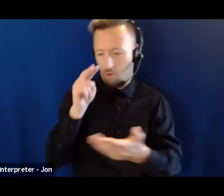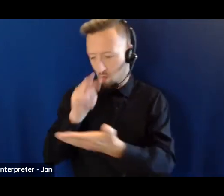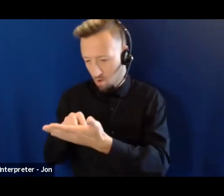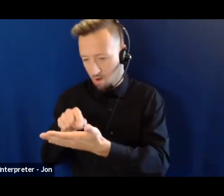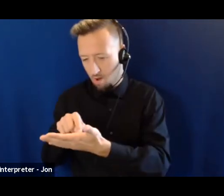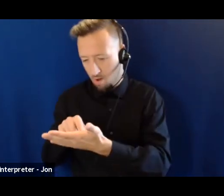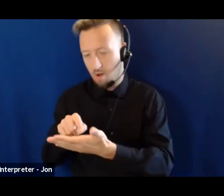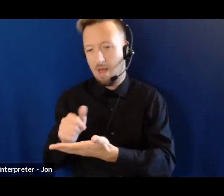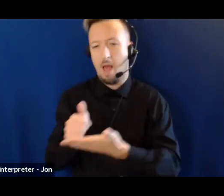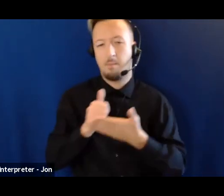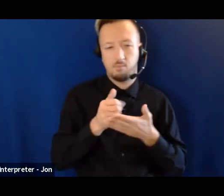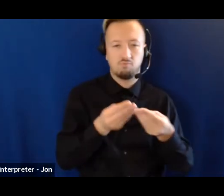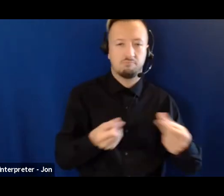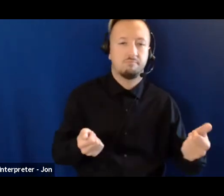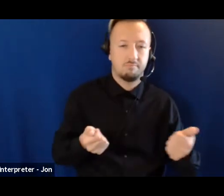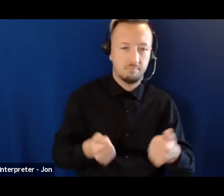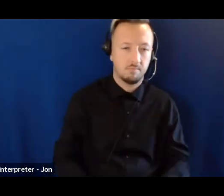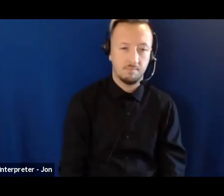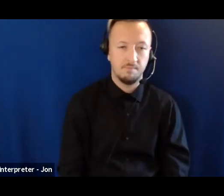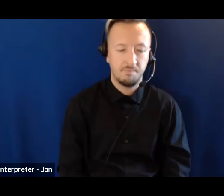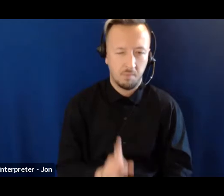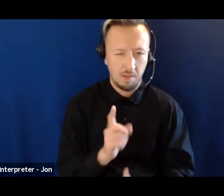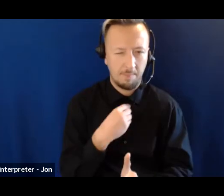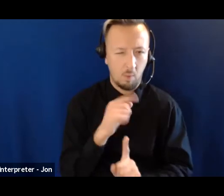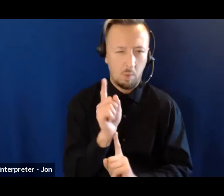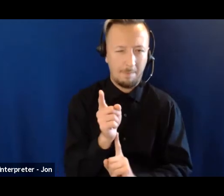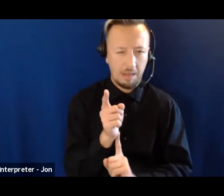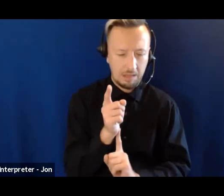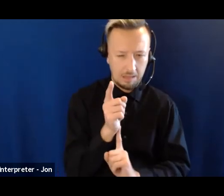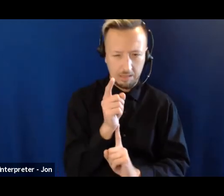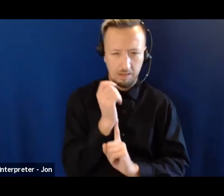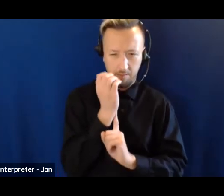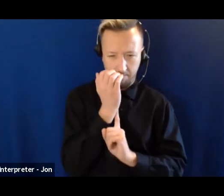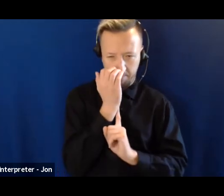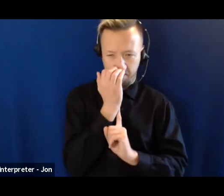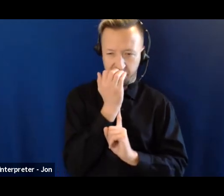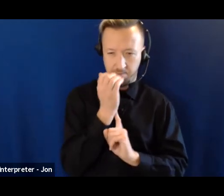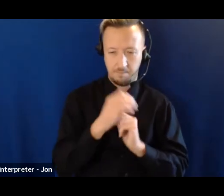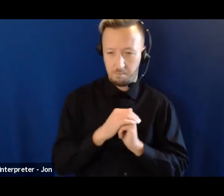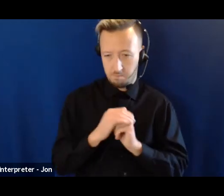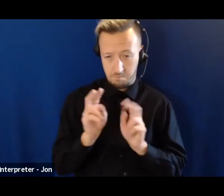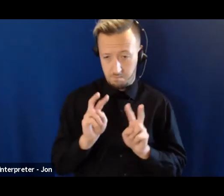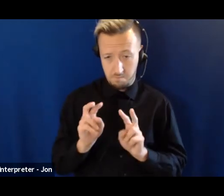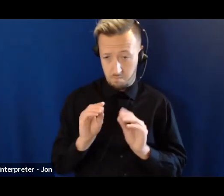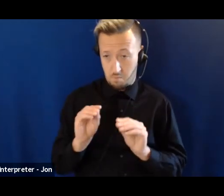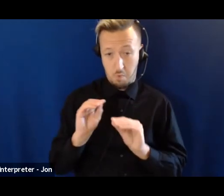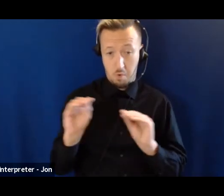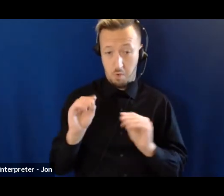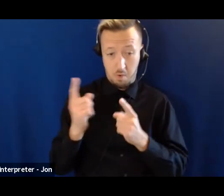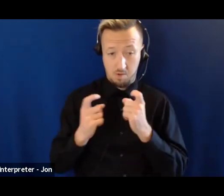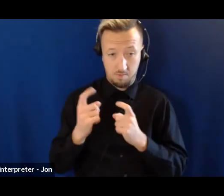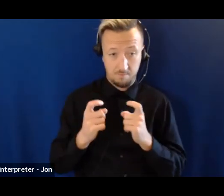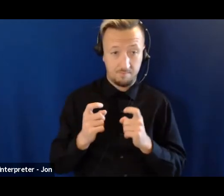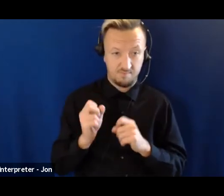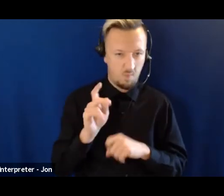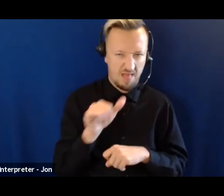Let me take a minute here and just, nope, okay, good, no questions. All right, well, that's